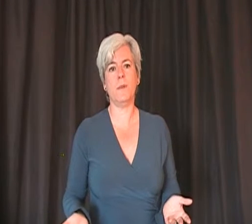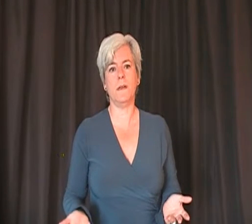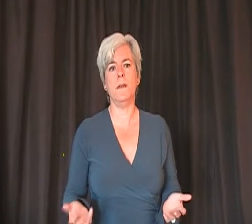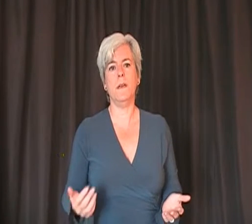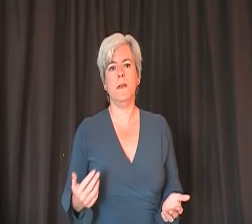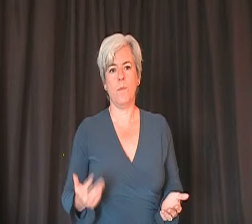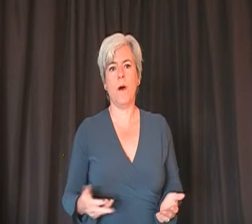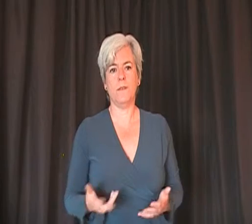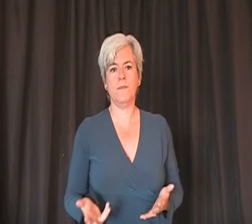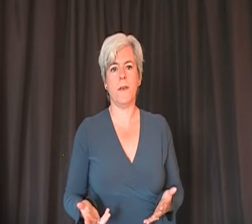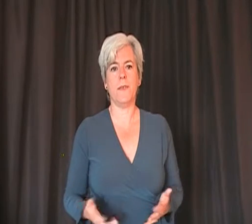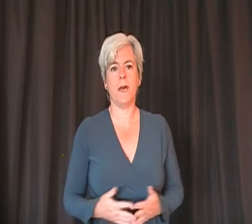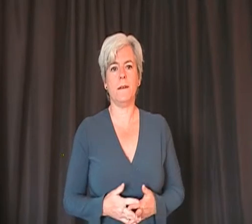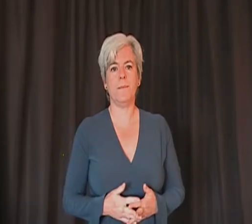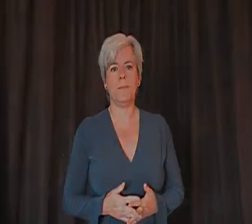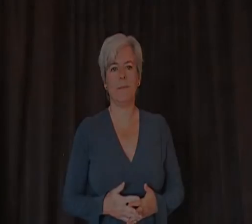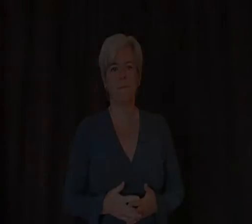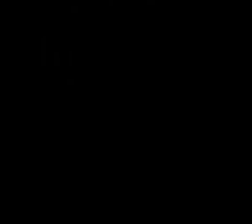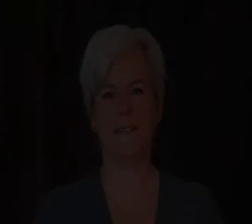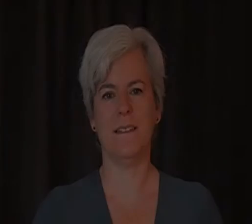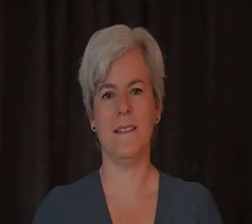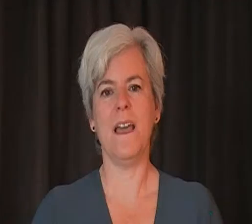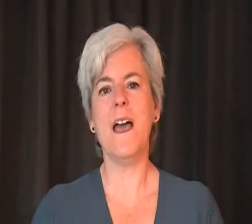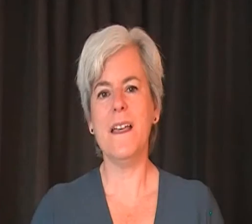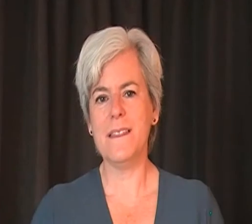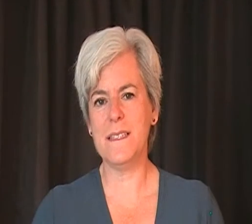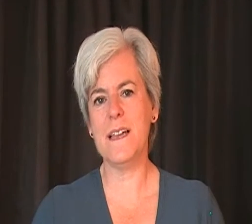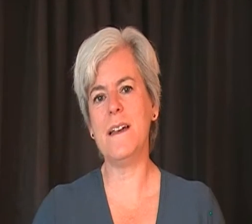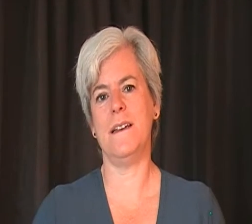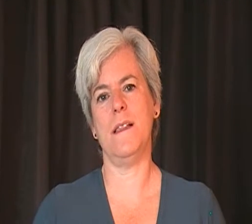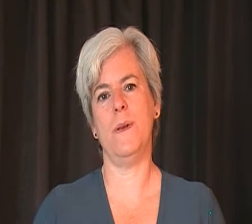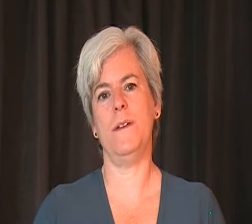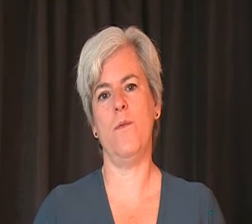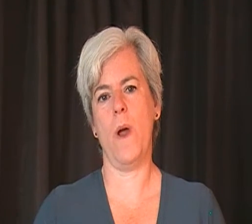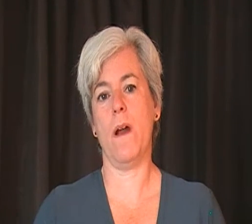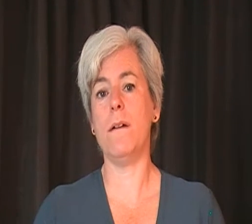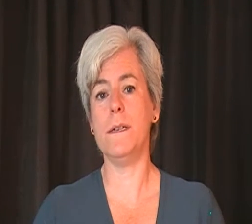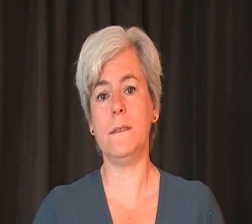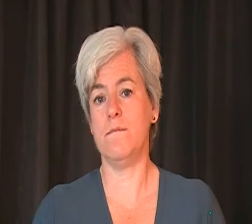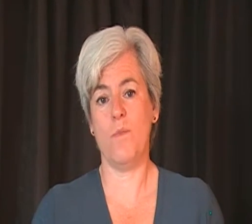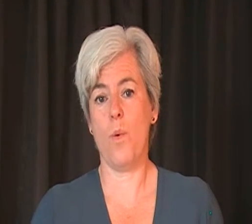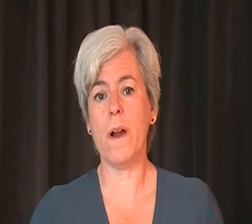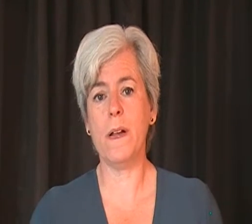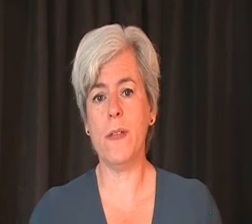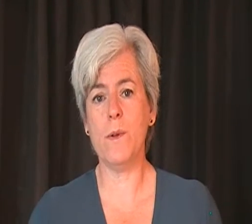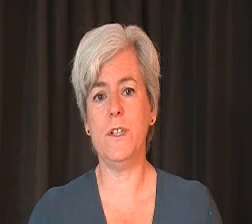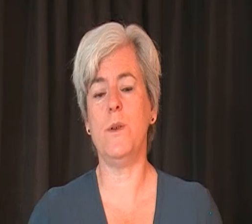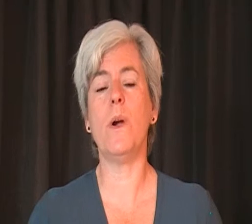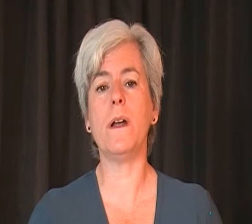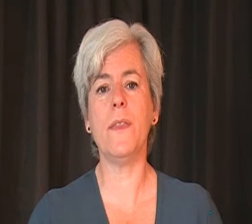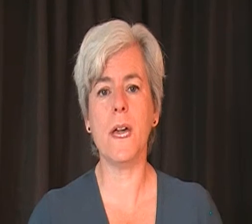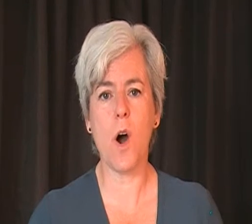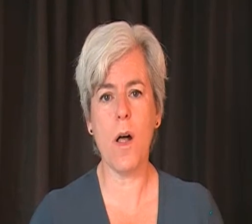simply why you've done that. The second element of where is where can they reach you? Where can they call